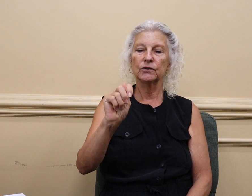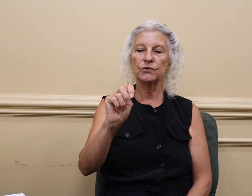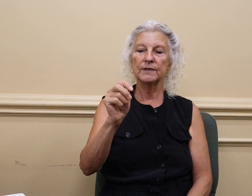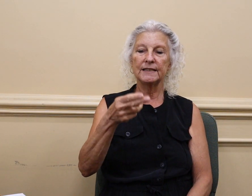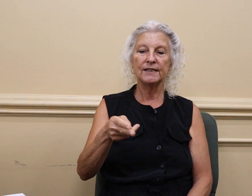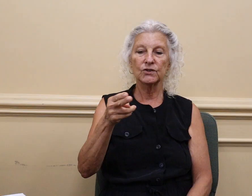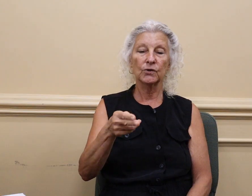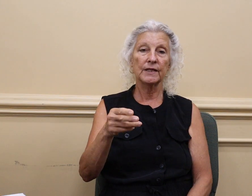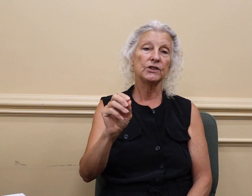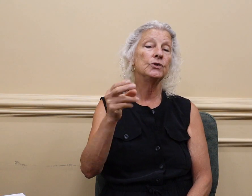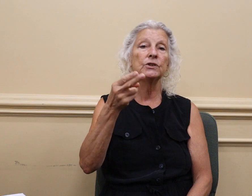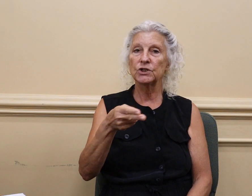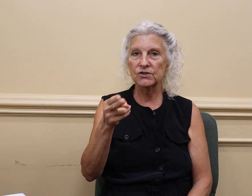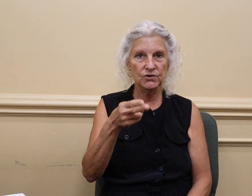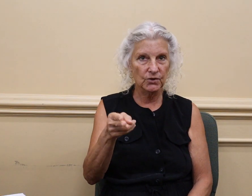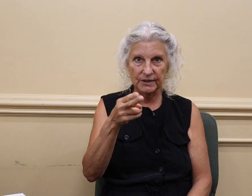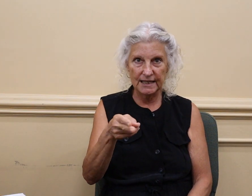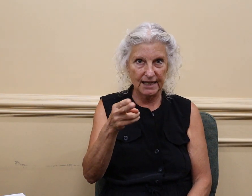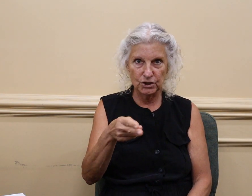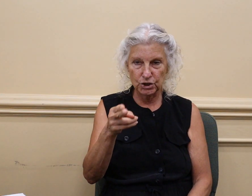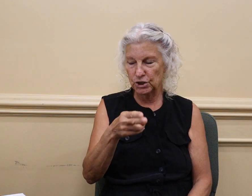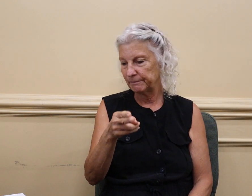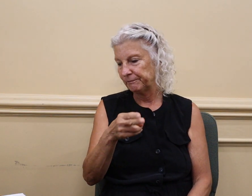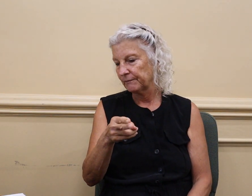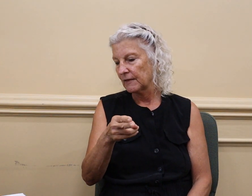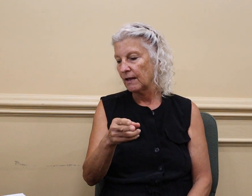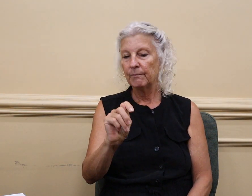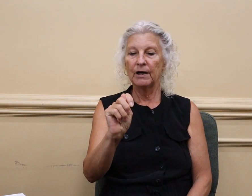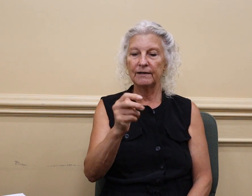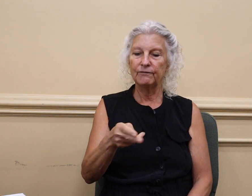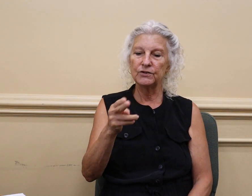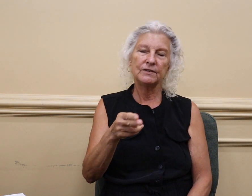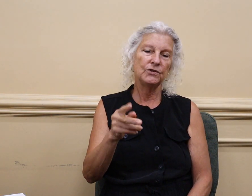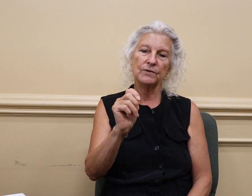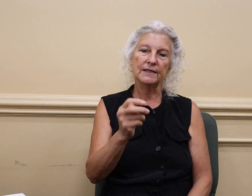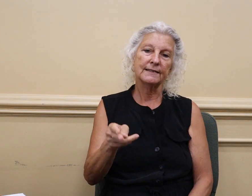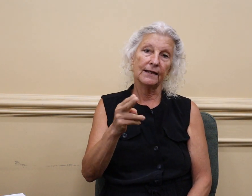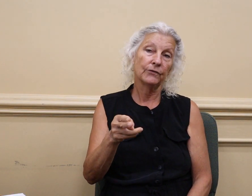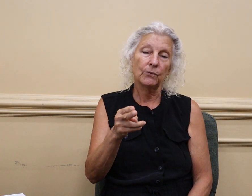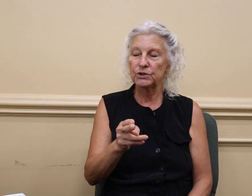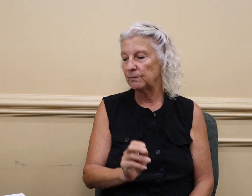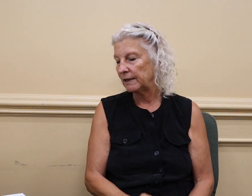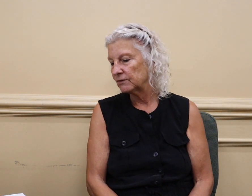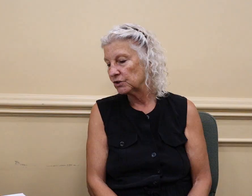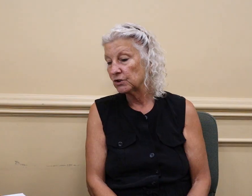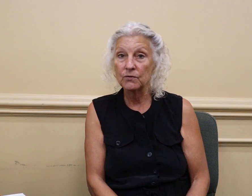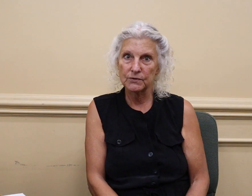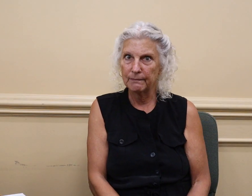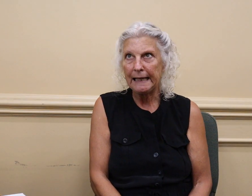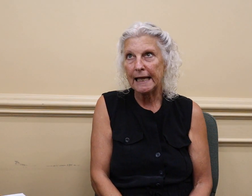do the T, circle the H. You can just circle the H. But if you do this, they'll know what you mean. It just shows my